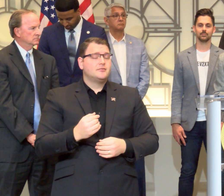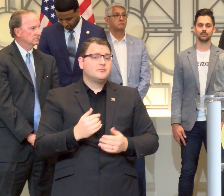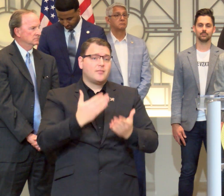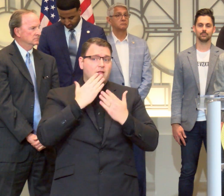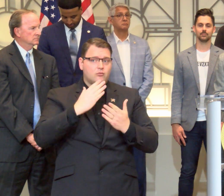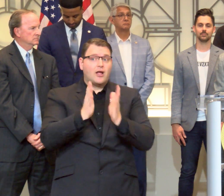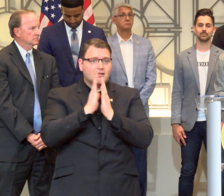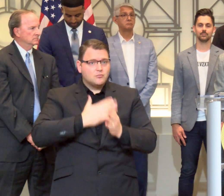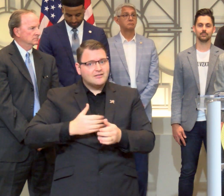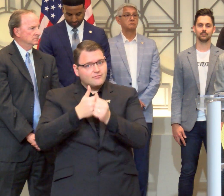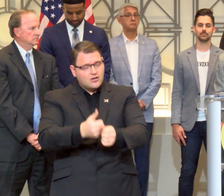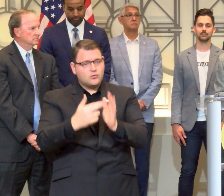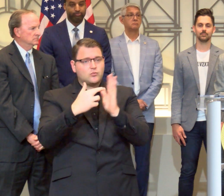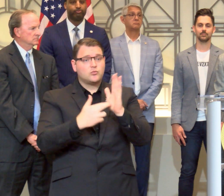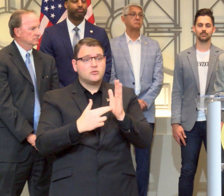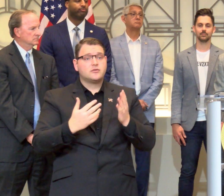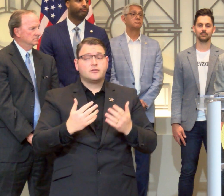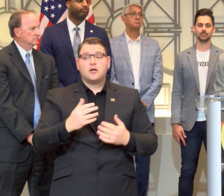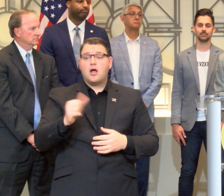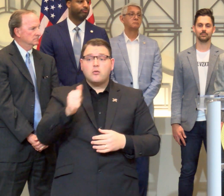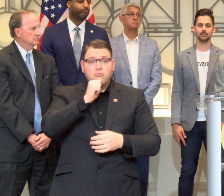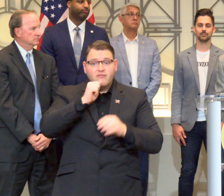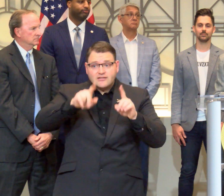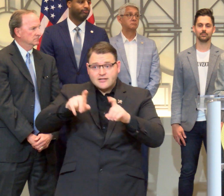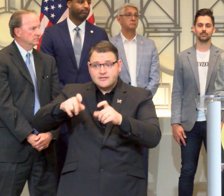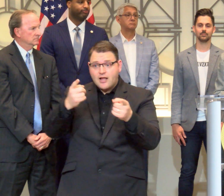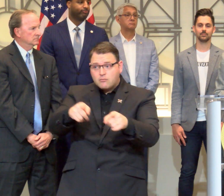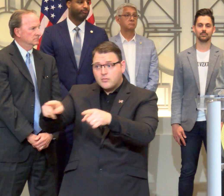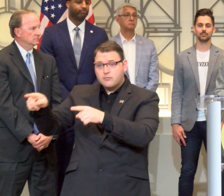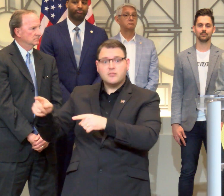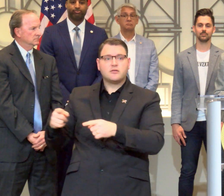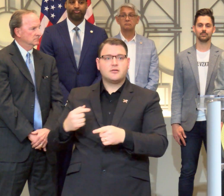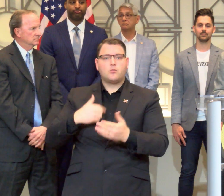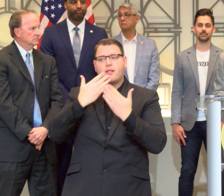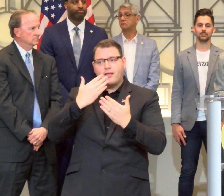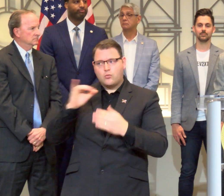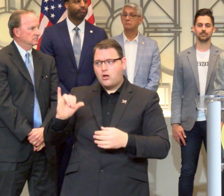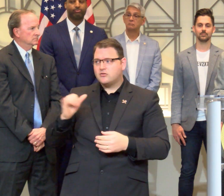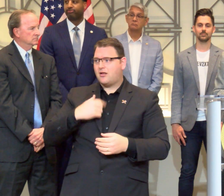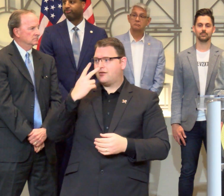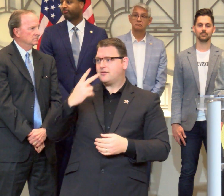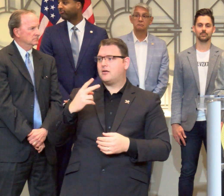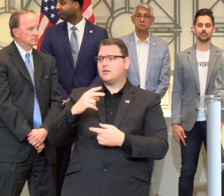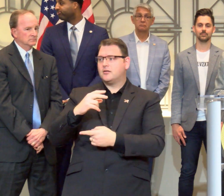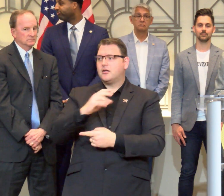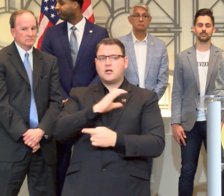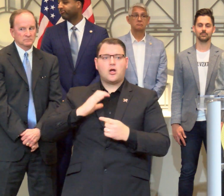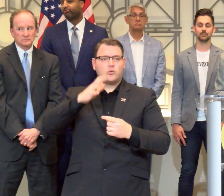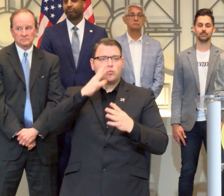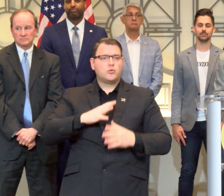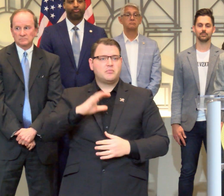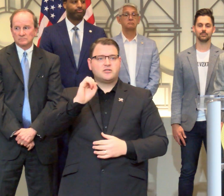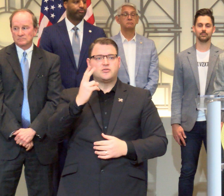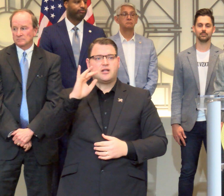testing sites that have taken place in our city. I thought I saw Congresswoman Sheila Jackson-Lee, so I certainly want to acknowledge her